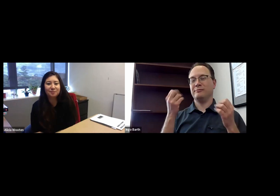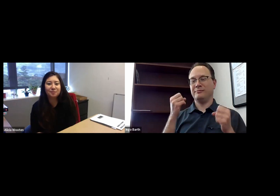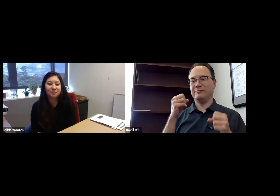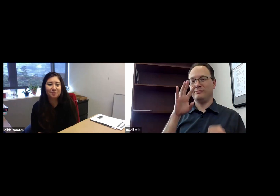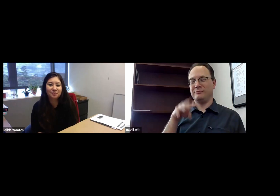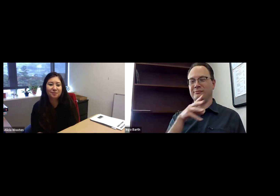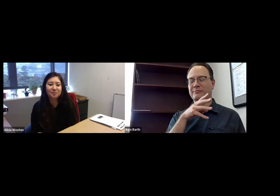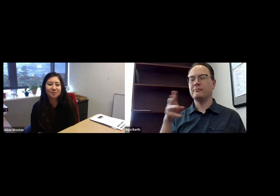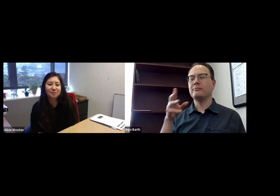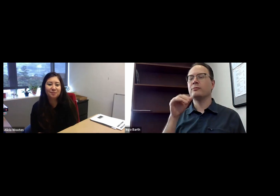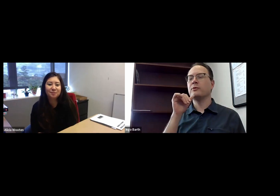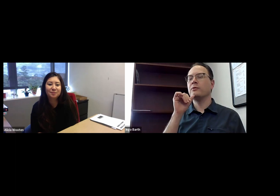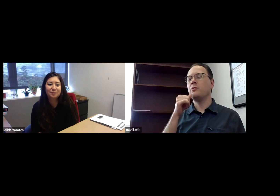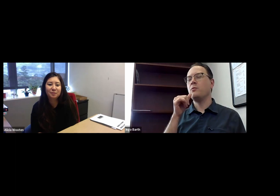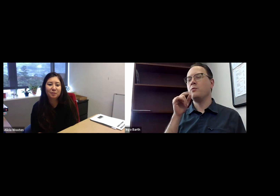those?